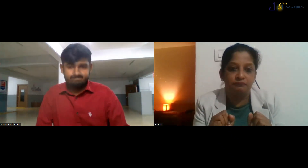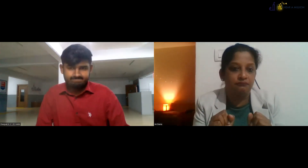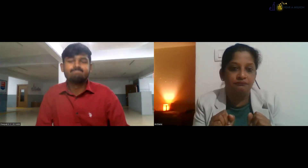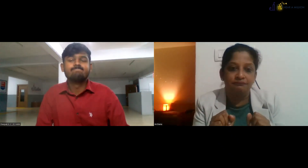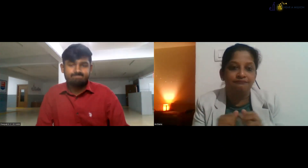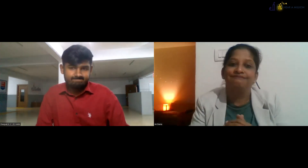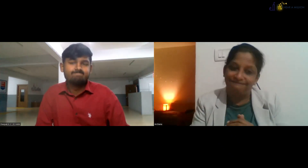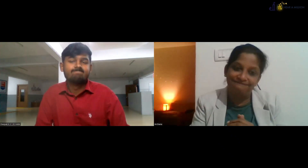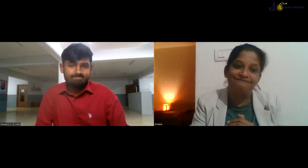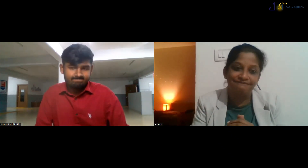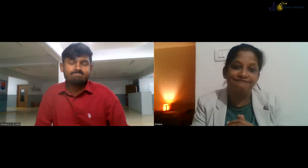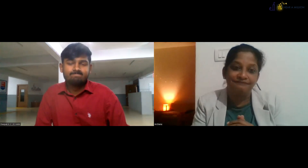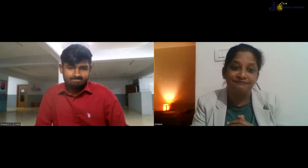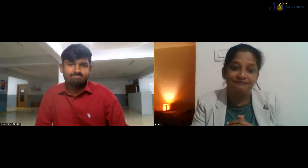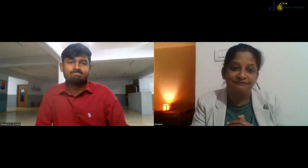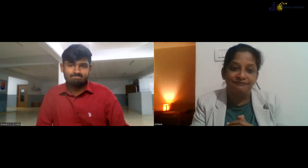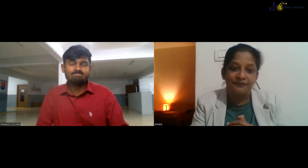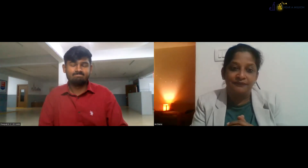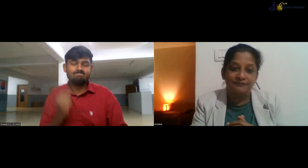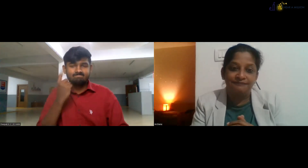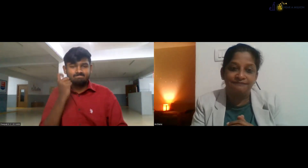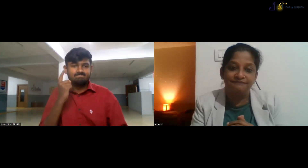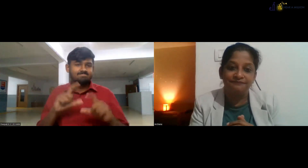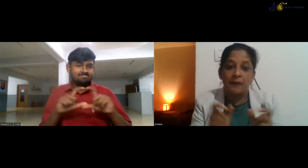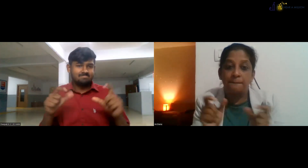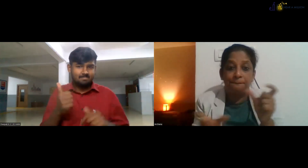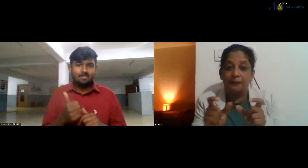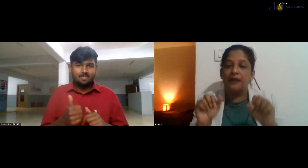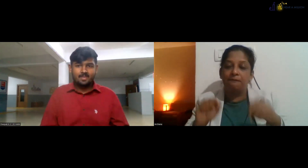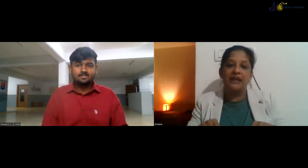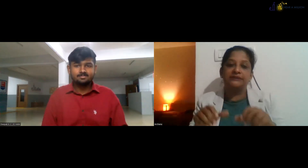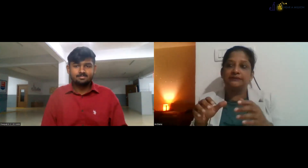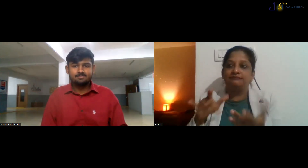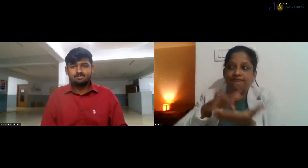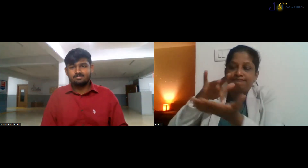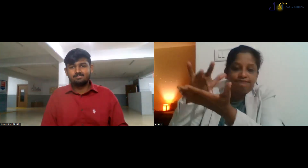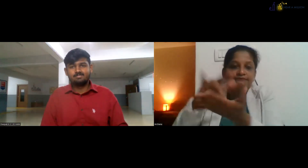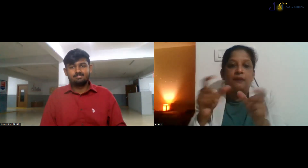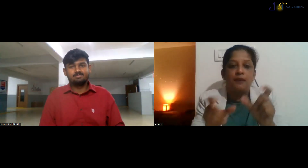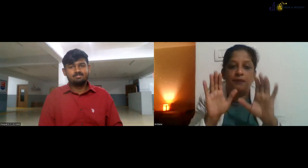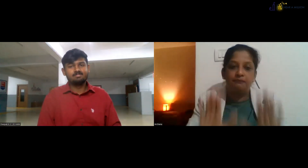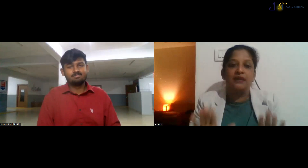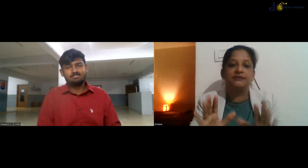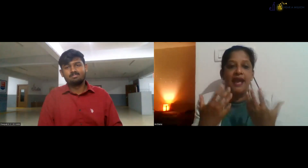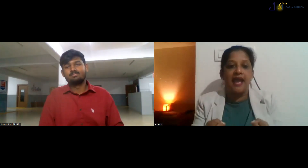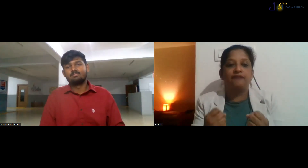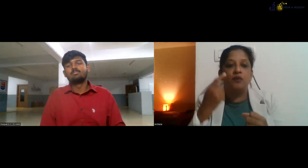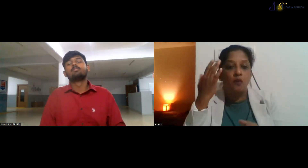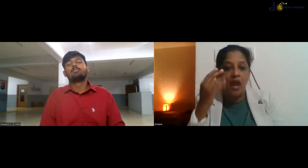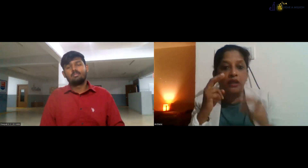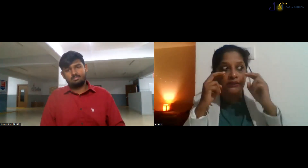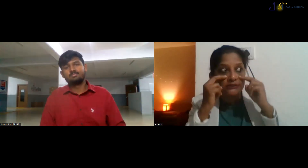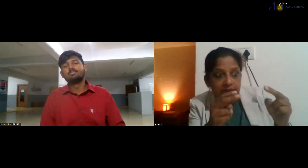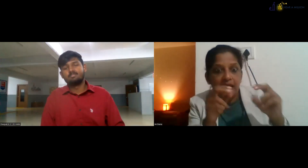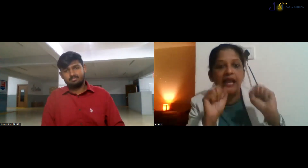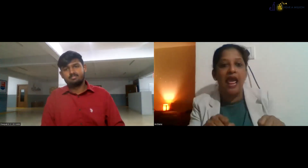bike. Otherwise, if you see that no one is moving on that road, then it would be better not to take